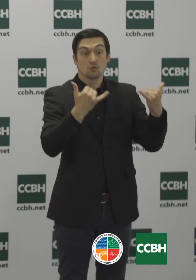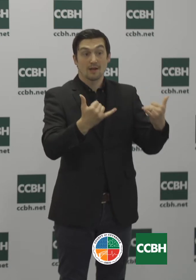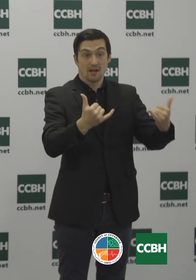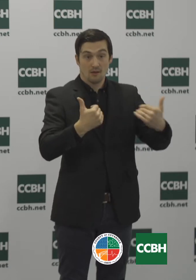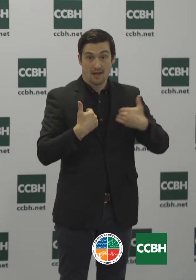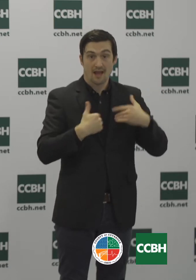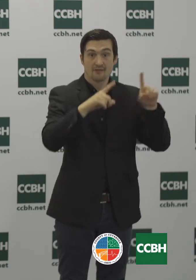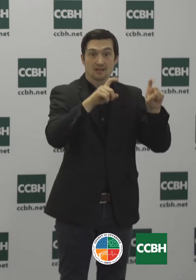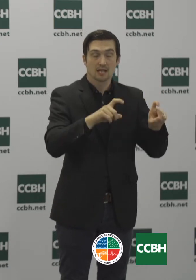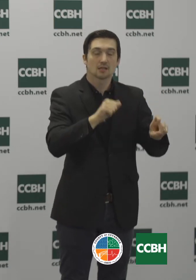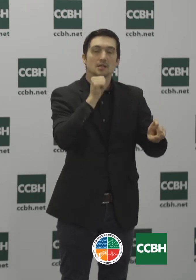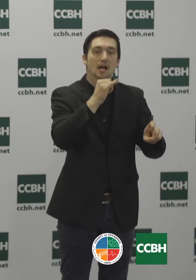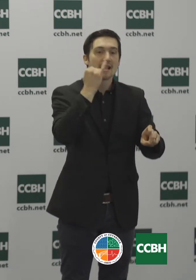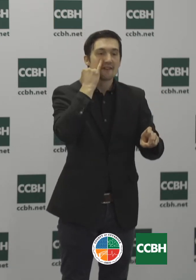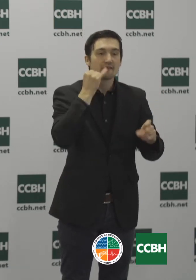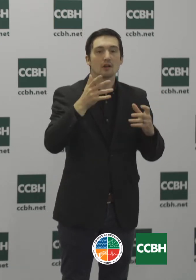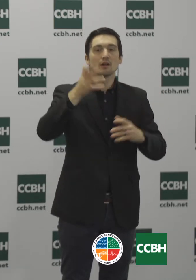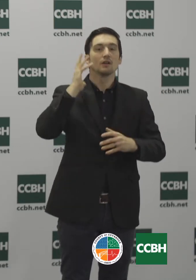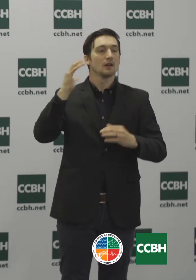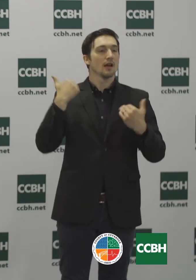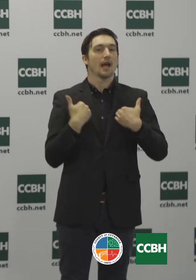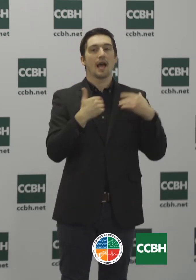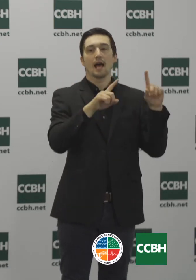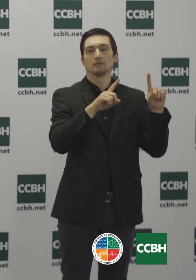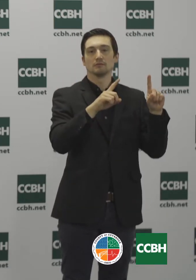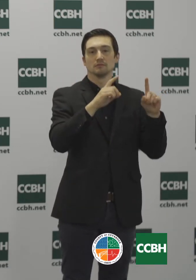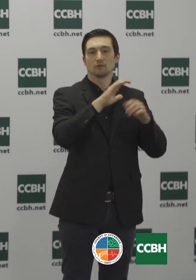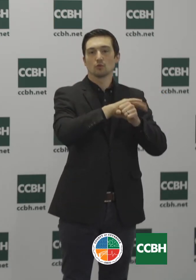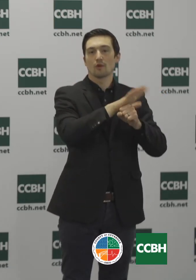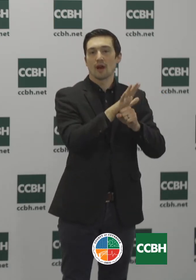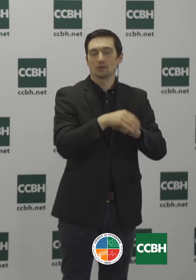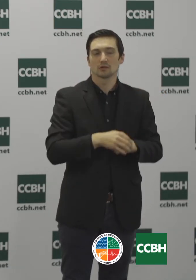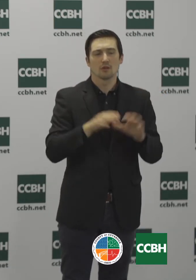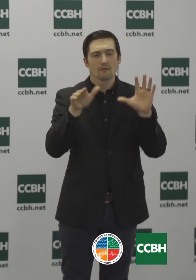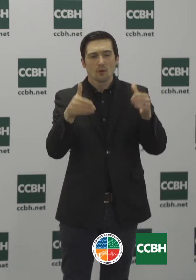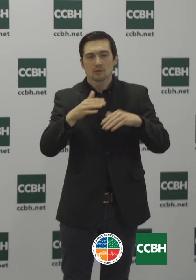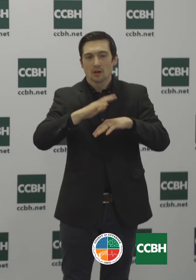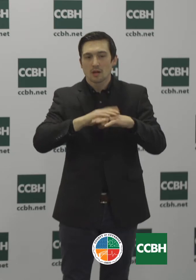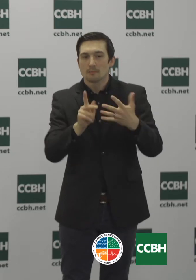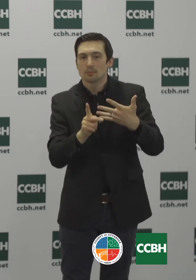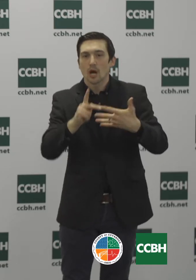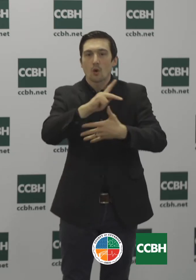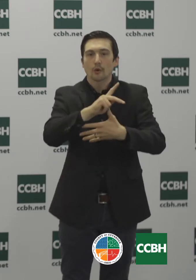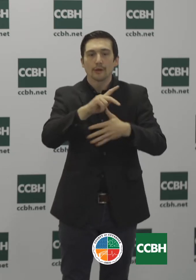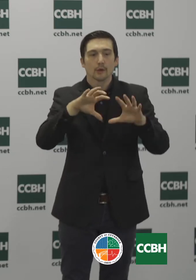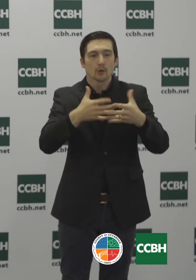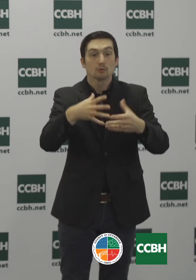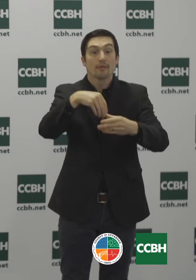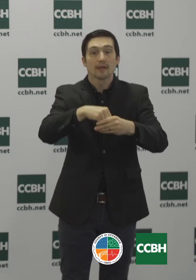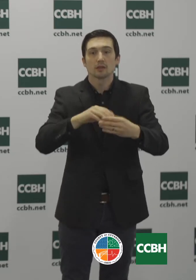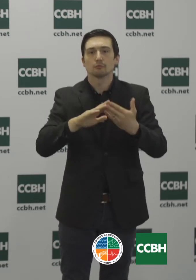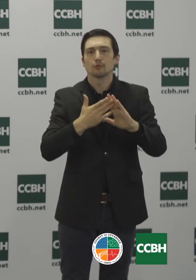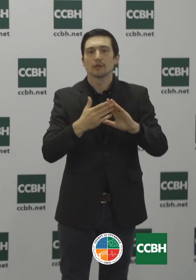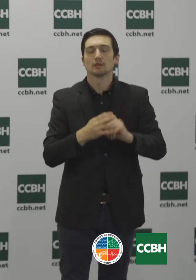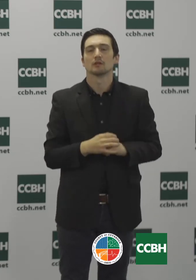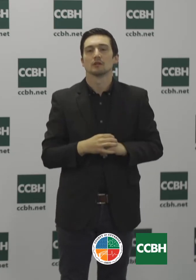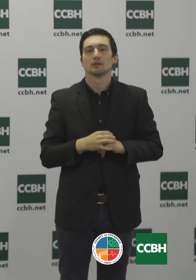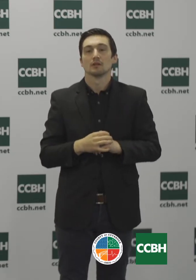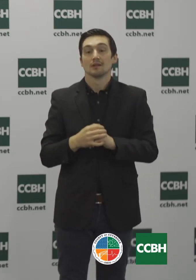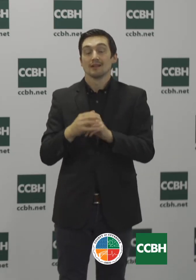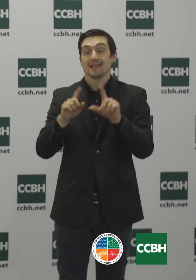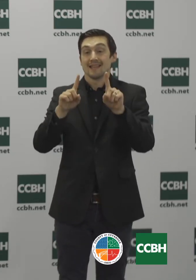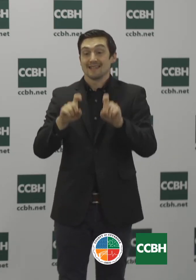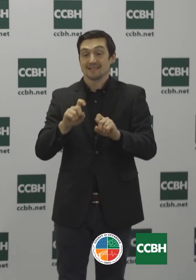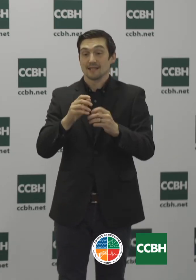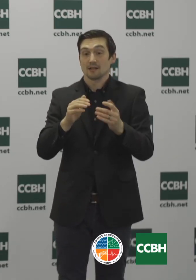in the past. They will focus on priority groups in the community. Testing locations will include